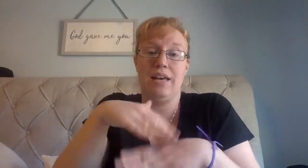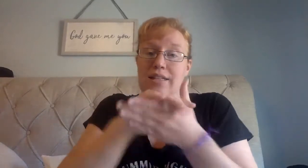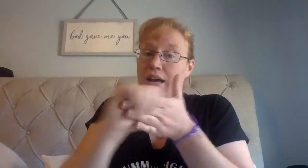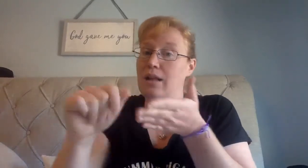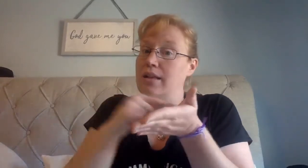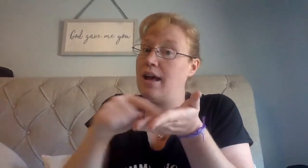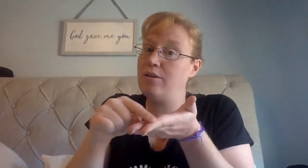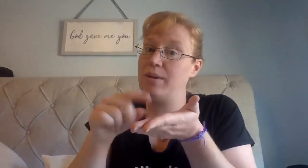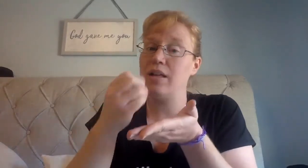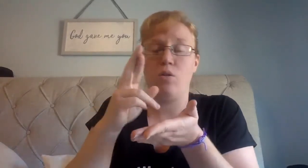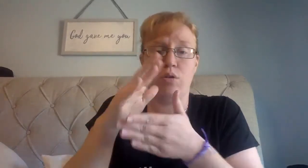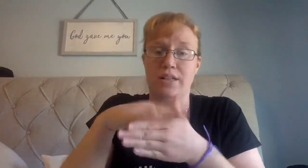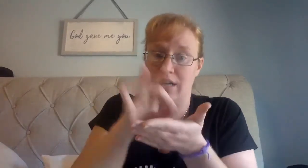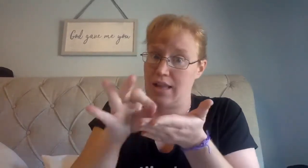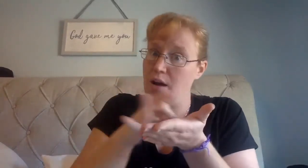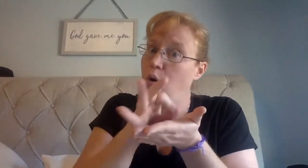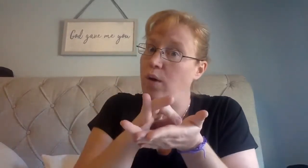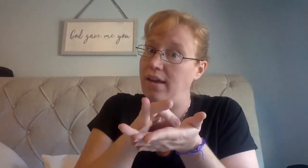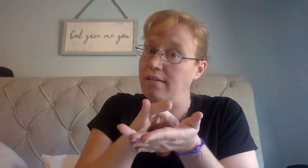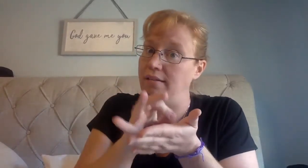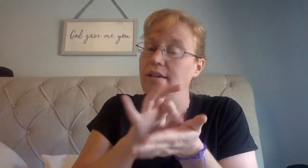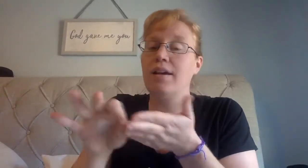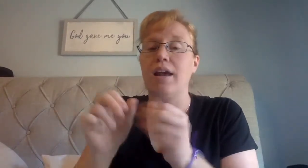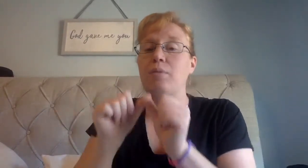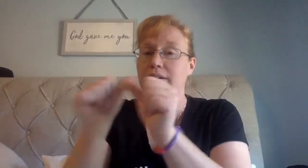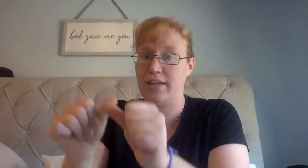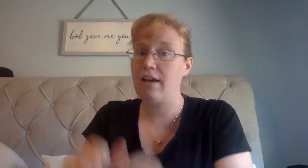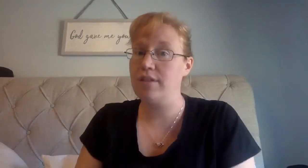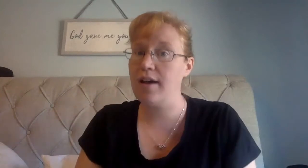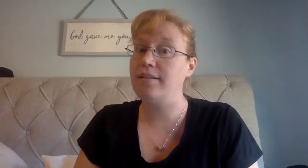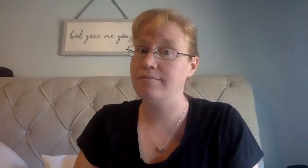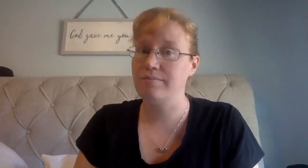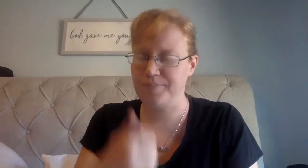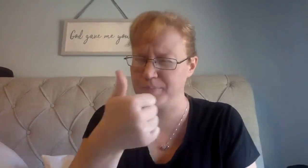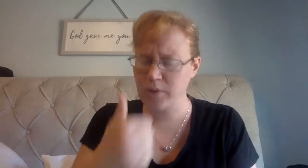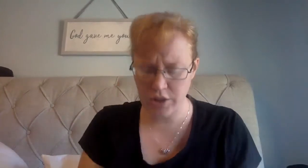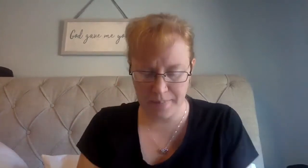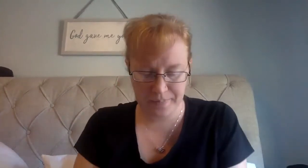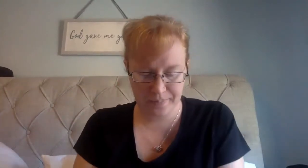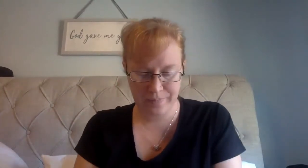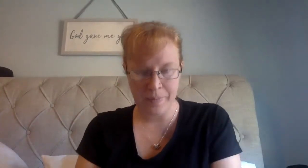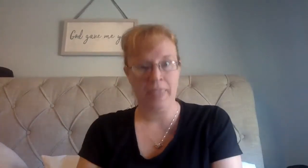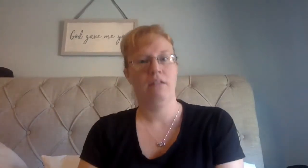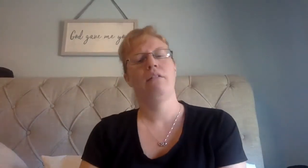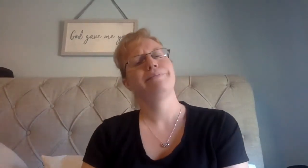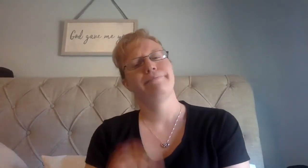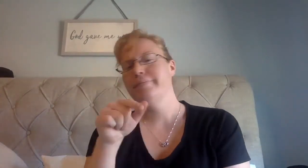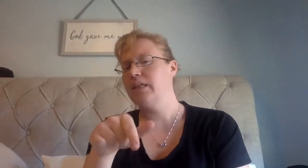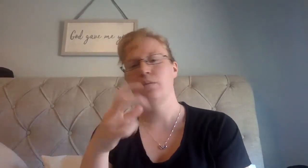it's on the dollar bill or it's on that coin, and we have to count on. Good job. This one's